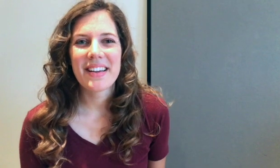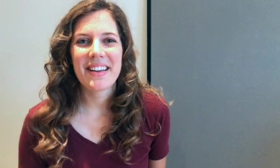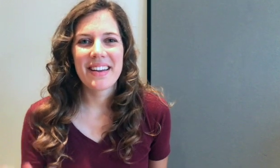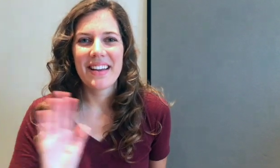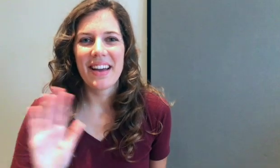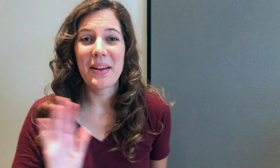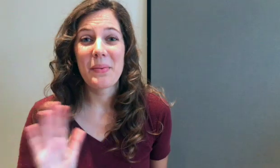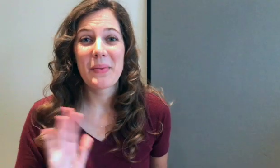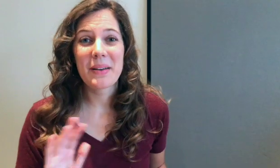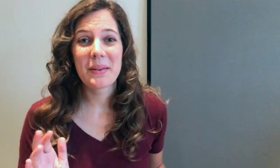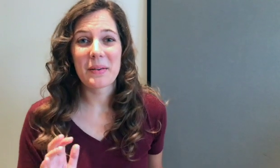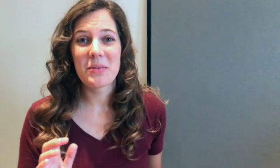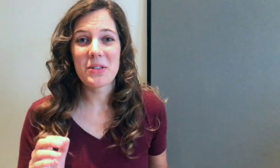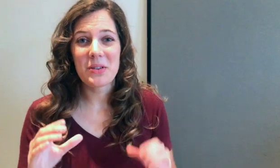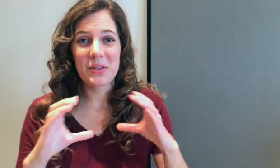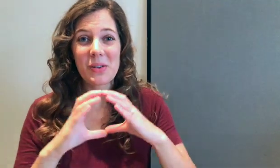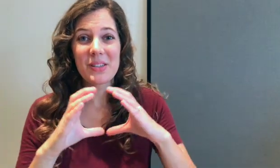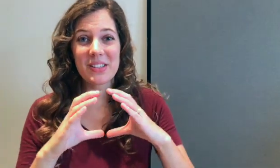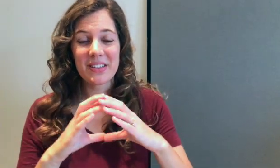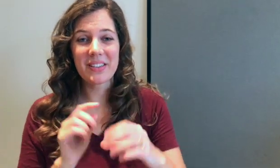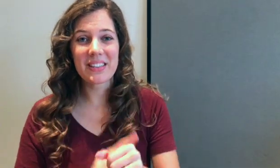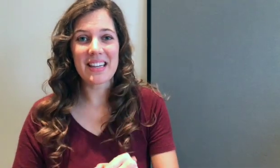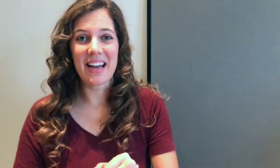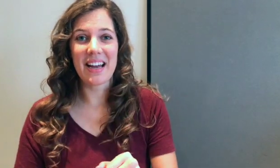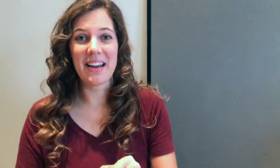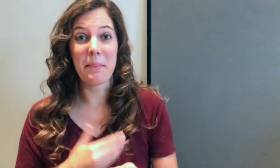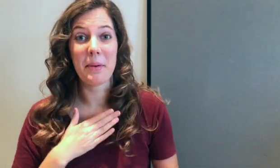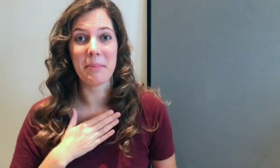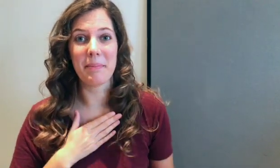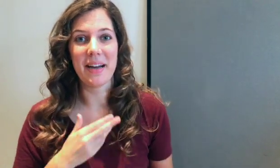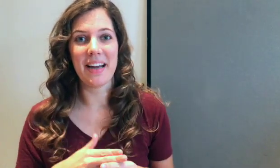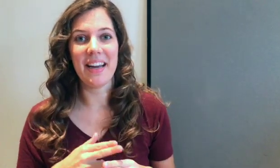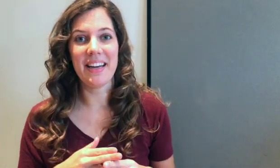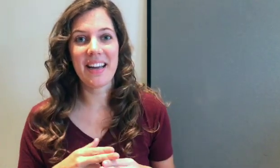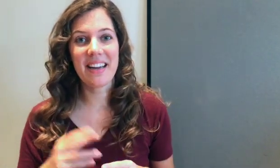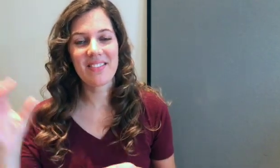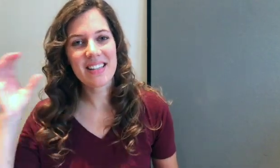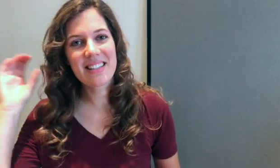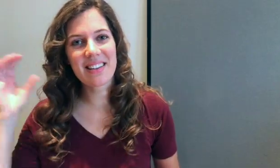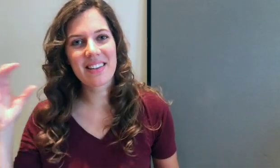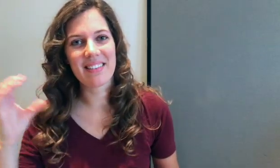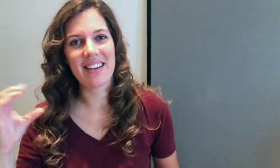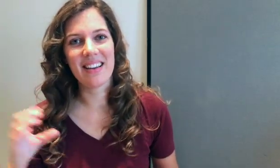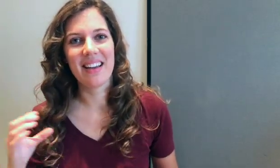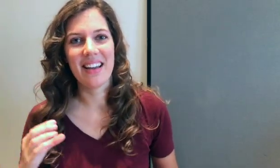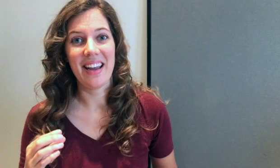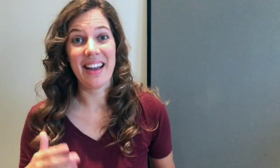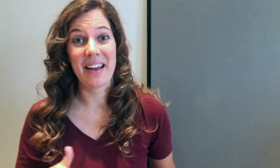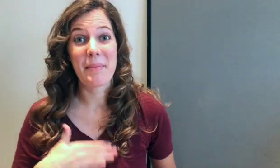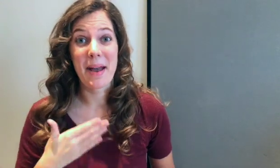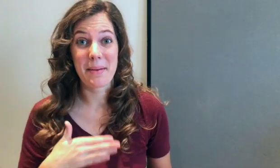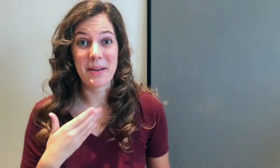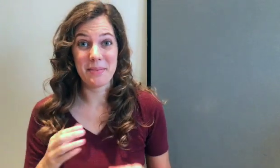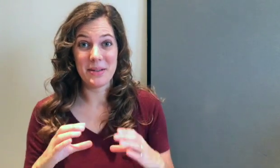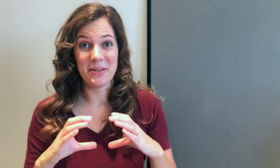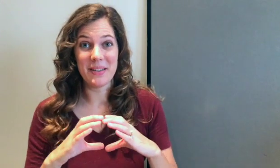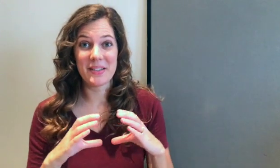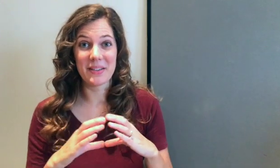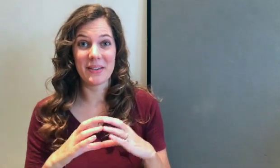everyone, and welcome to Circle Time. My name is Chloe, and I'm happy to be doing Circle